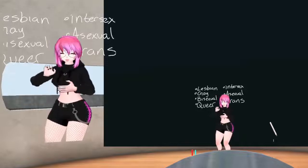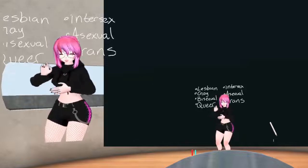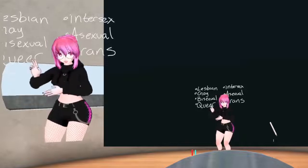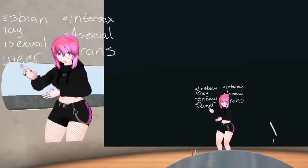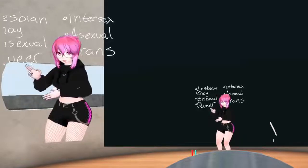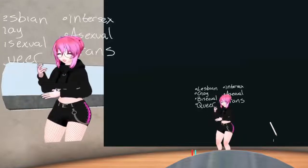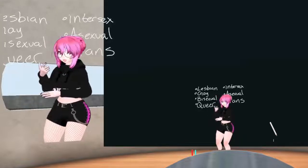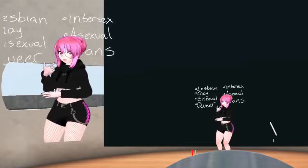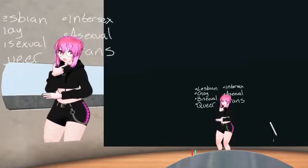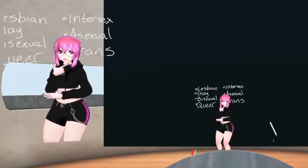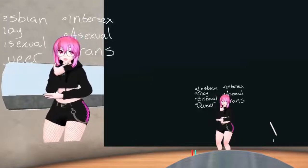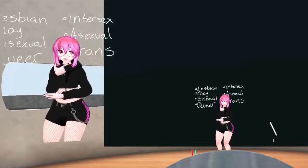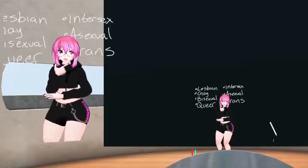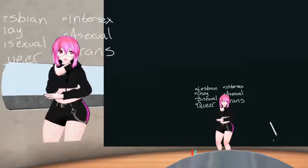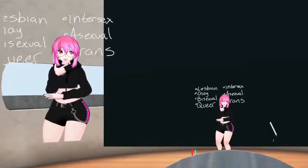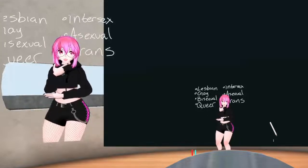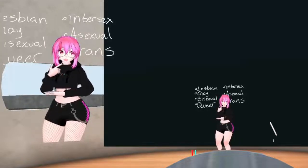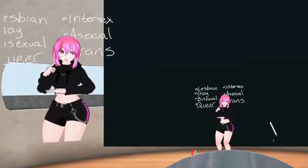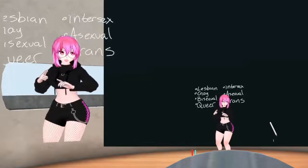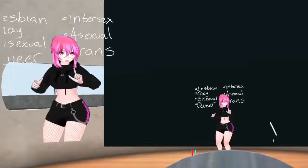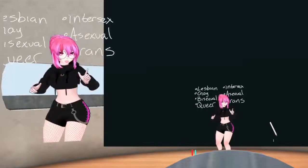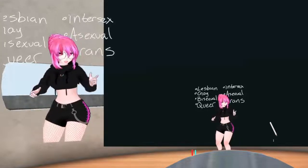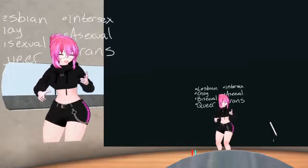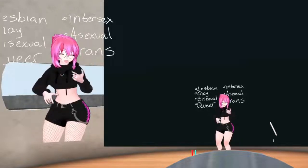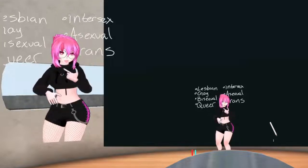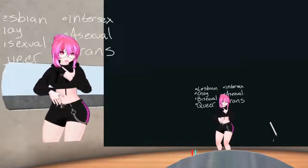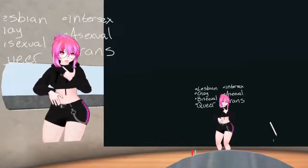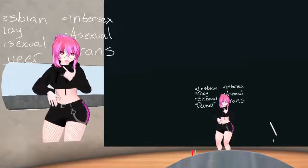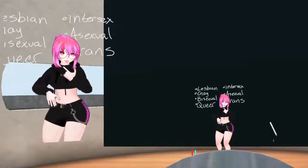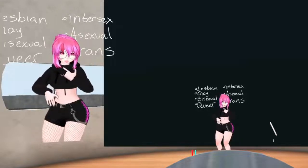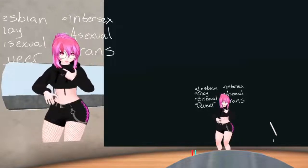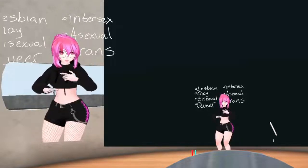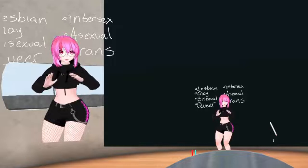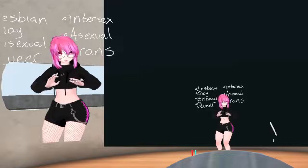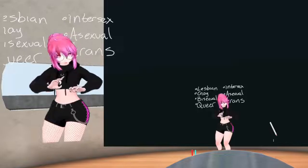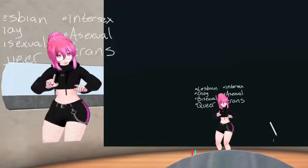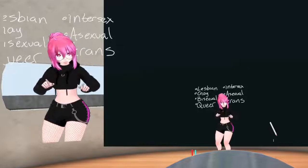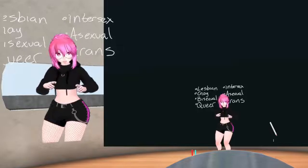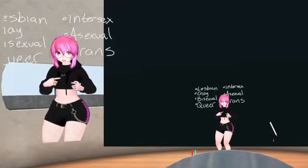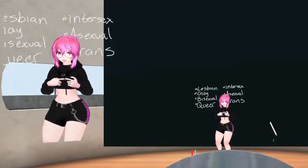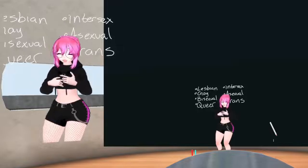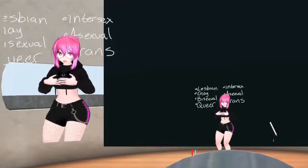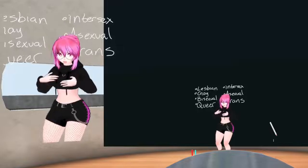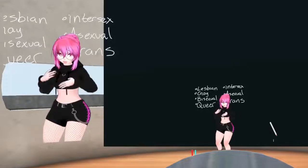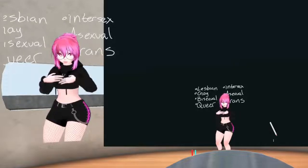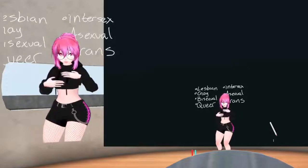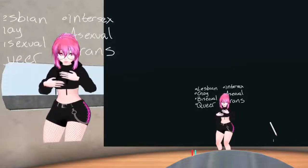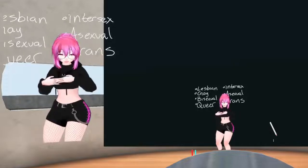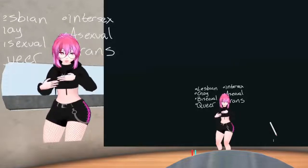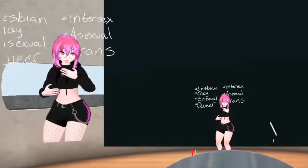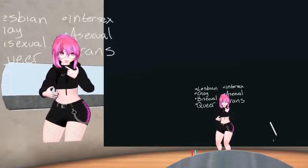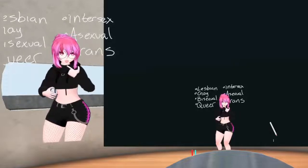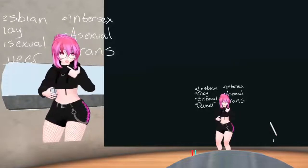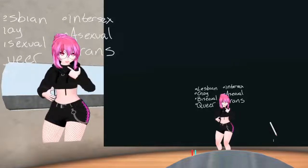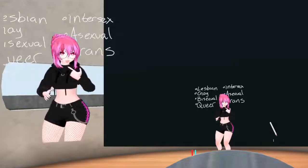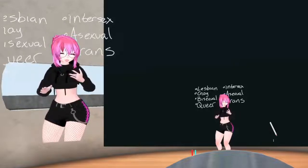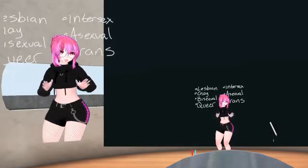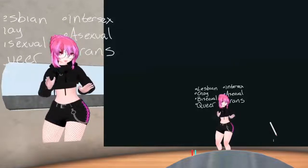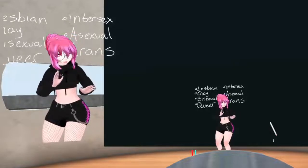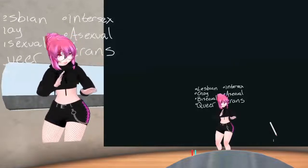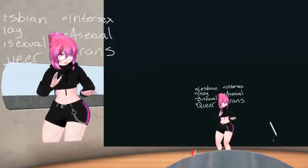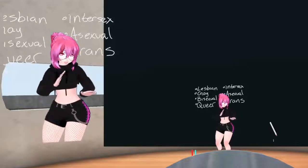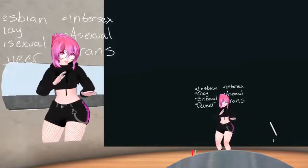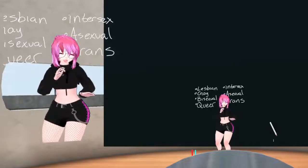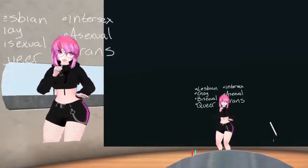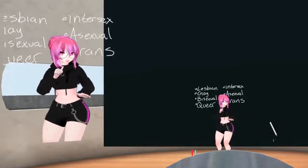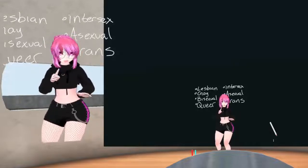So if you're right-handed, you're going to be doing that with your right hand. If you're left-handed, you're going to be doing that with the left. But if you find it's more comfortable to do it with your non-dominant hand,